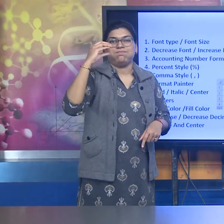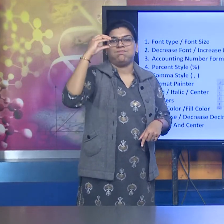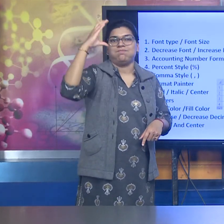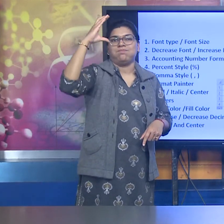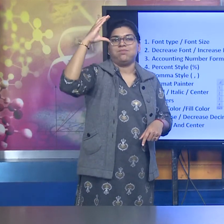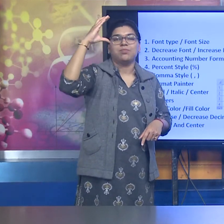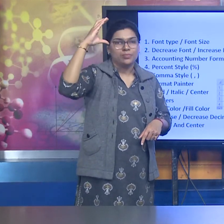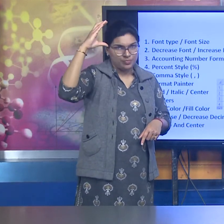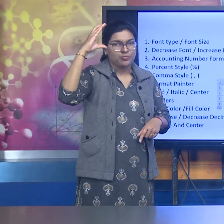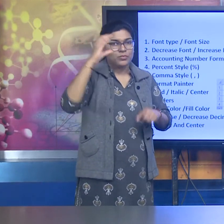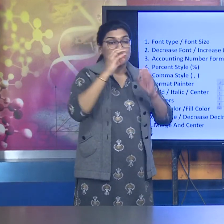Second is